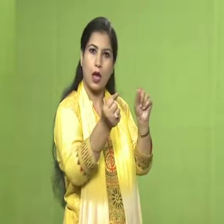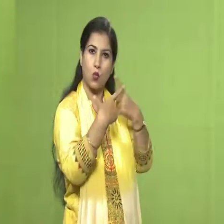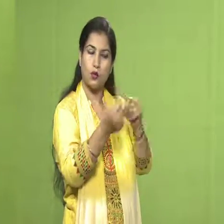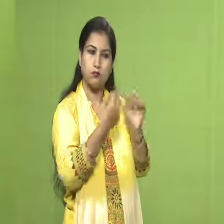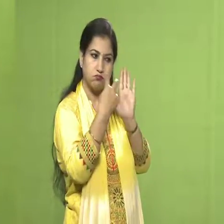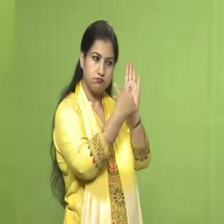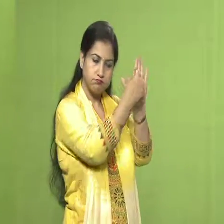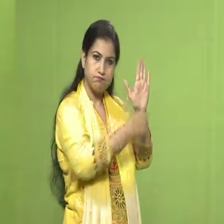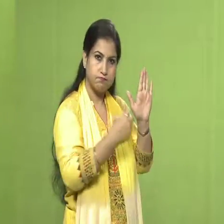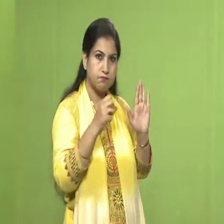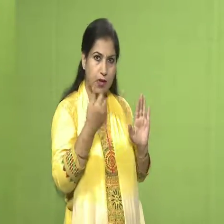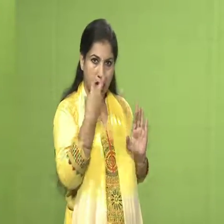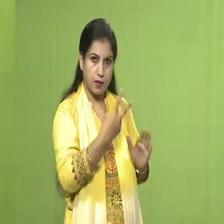languages on the screen.